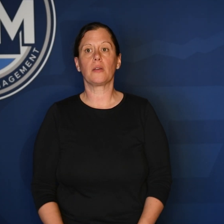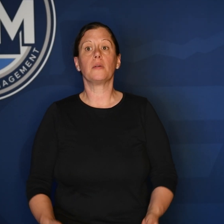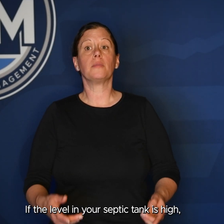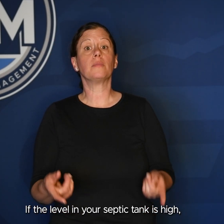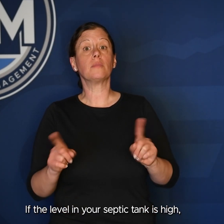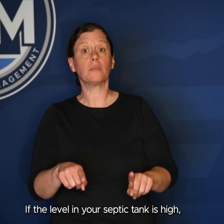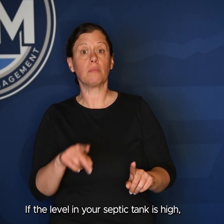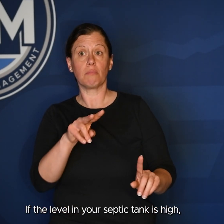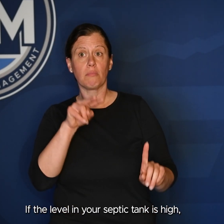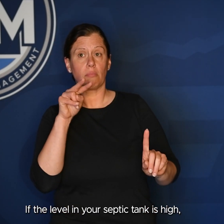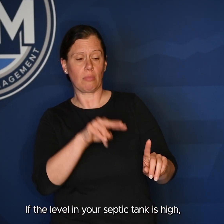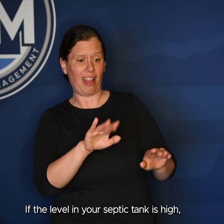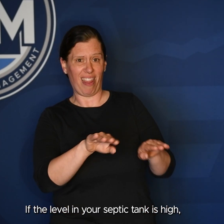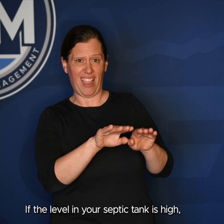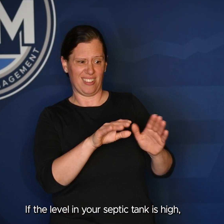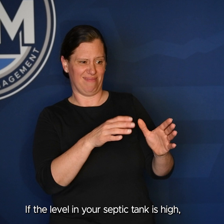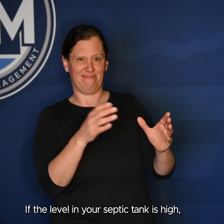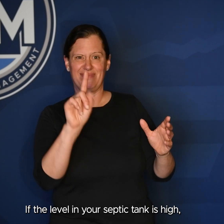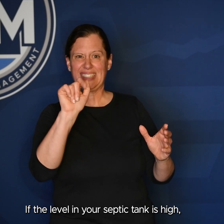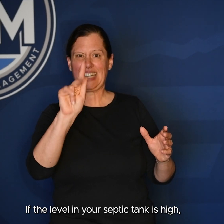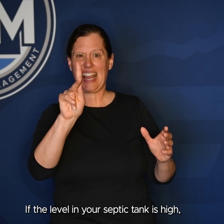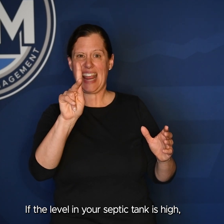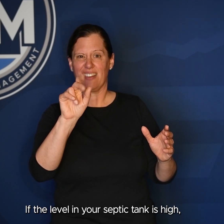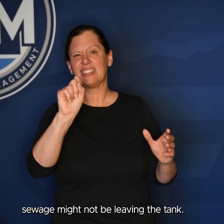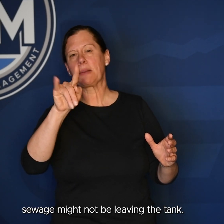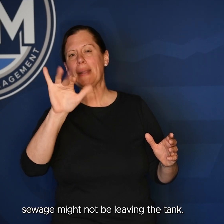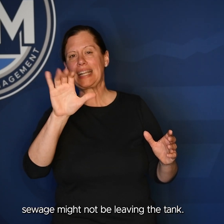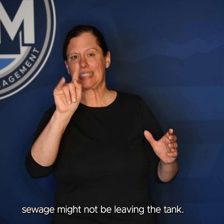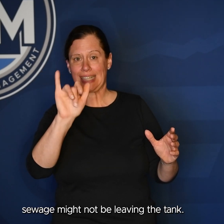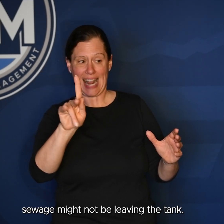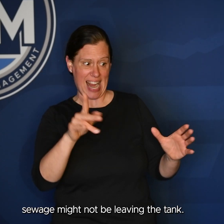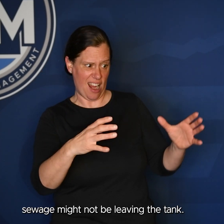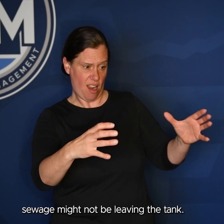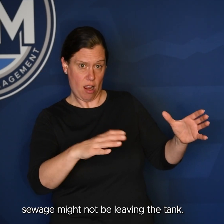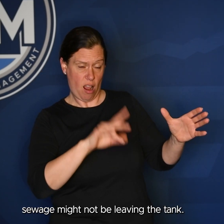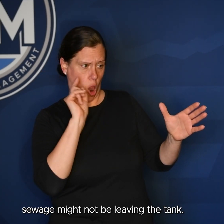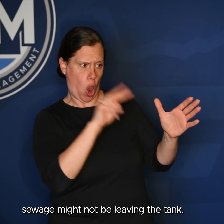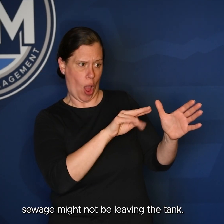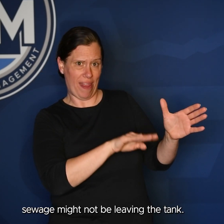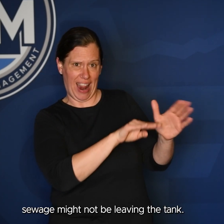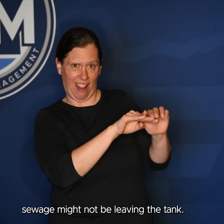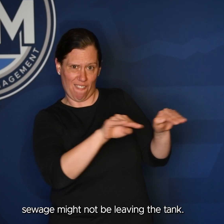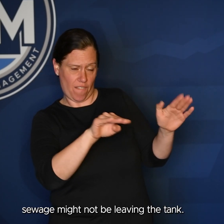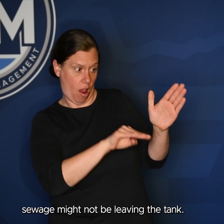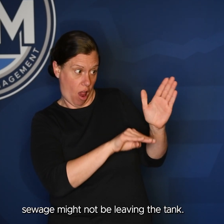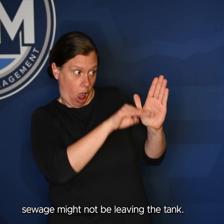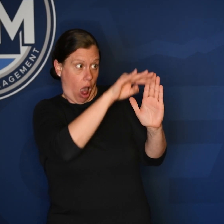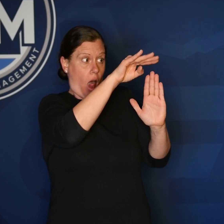If the level in your septic tank is high, sewage might not be leaving the tank.